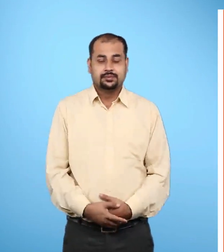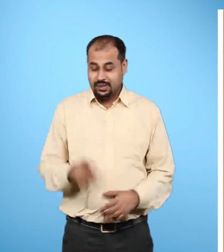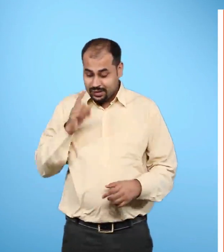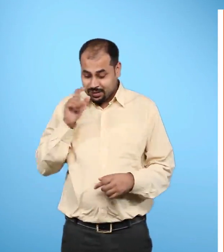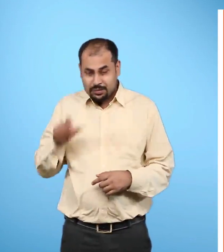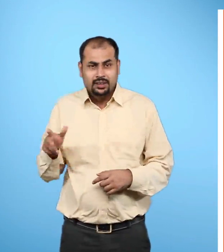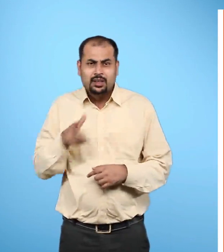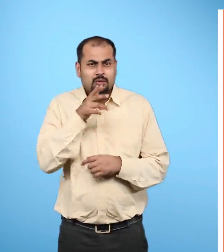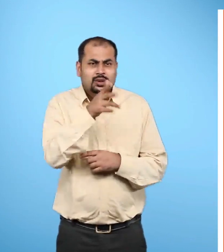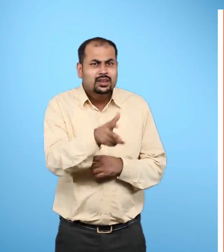The girl is asking,